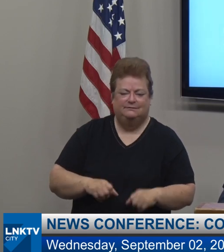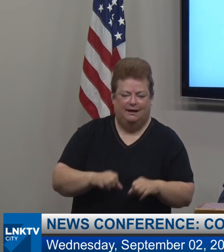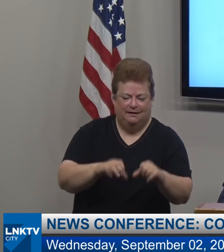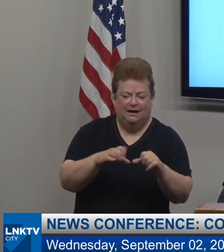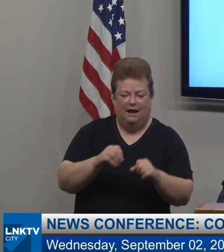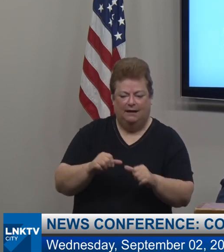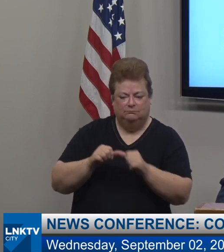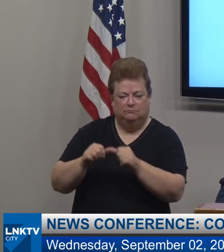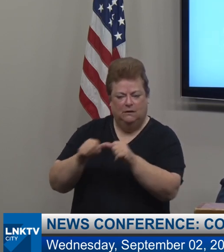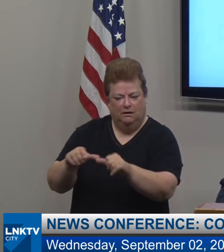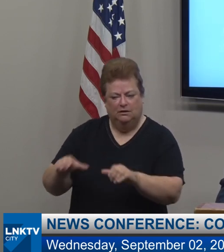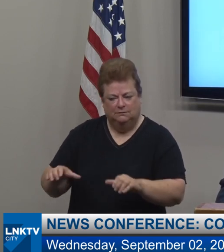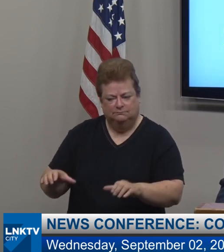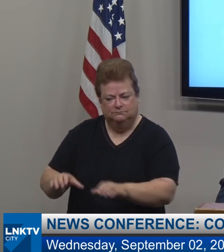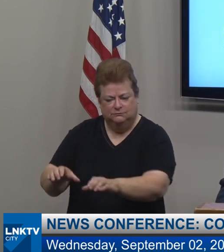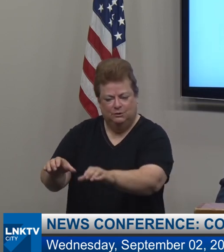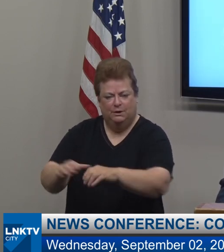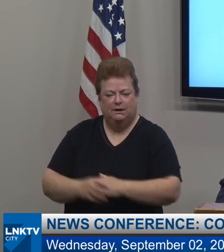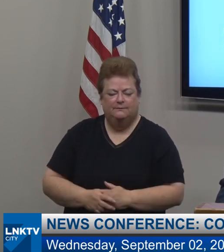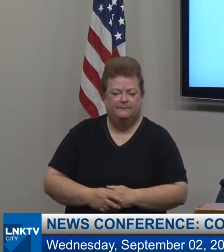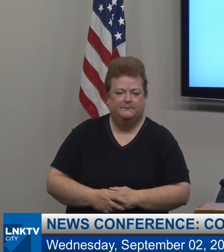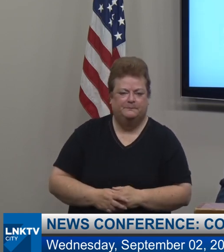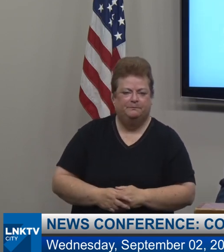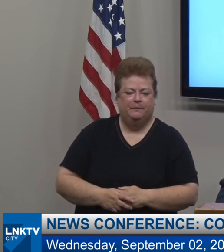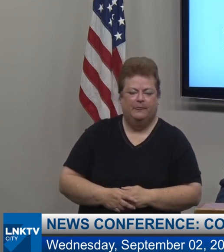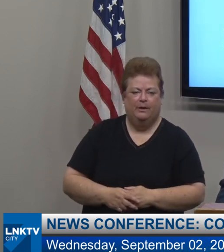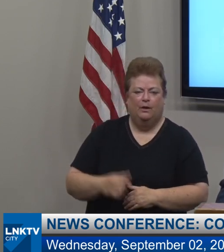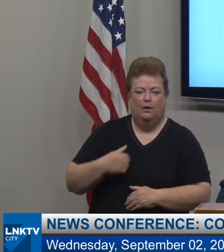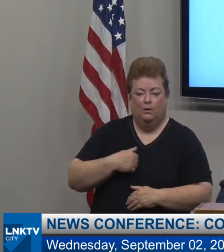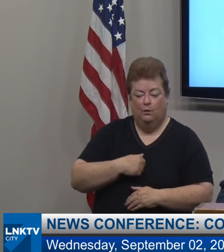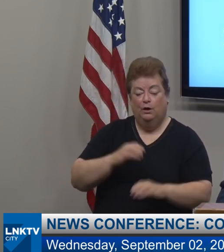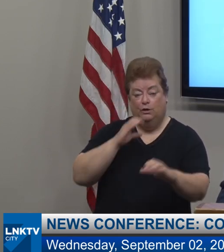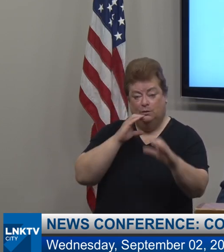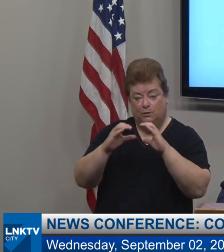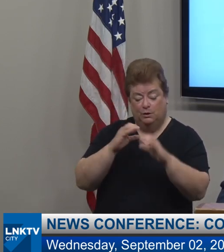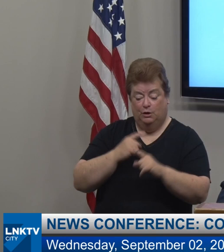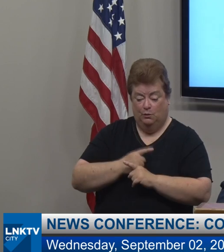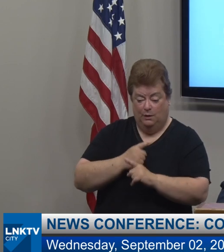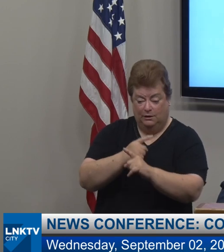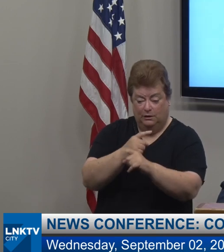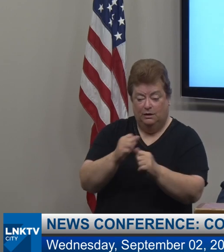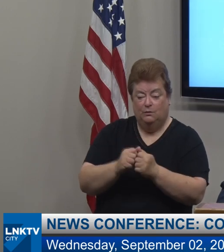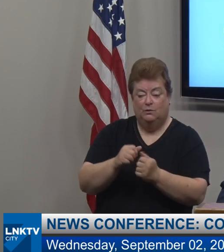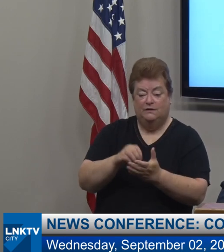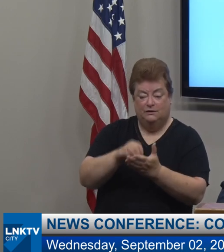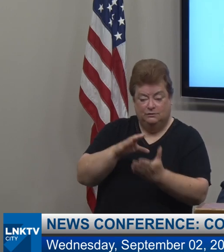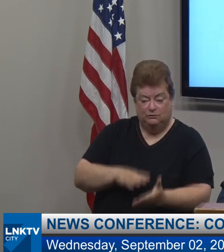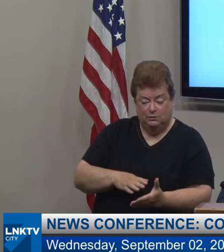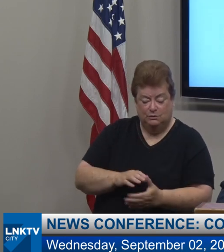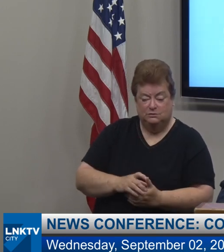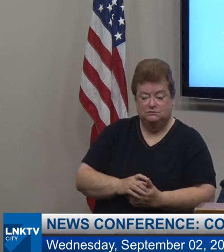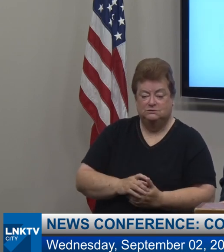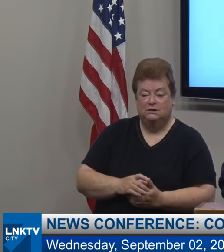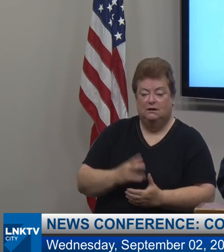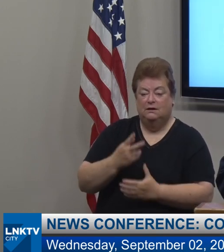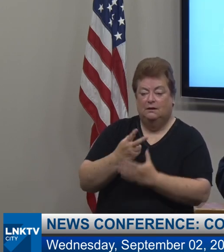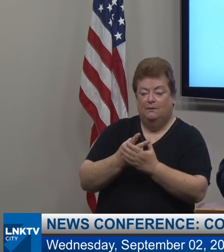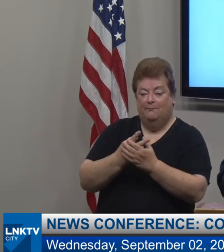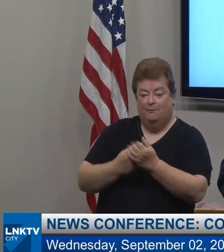ongoing basis. So we are communicating regularly with our student body, both in